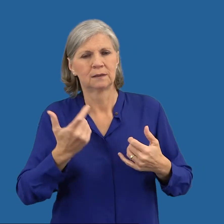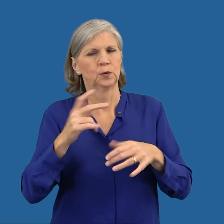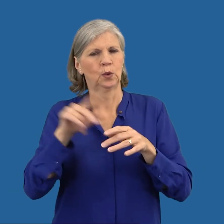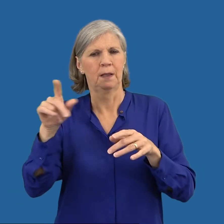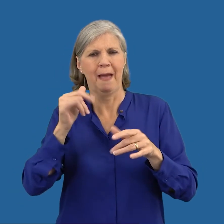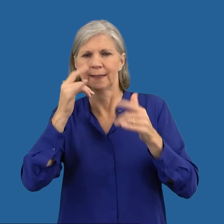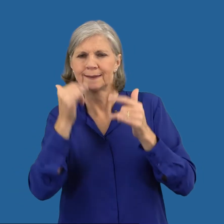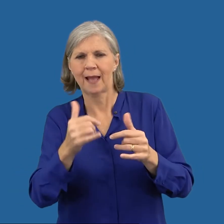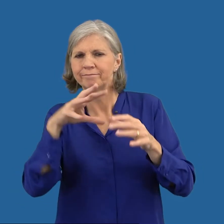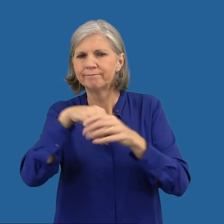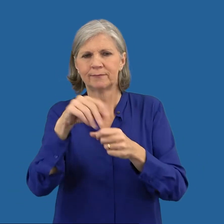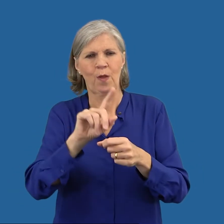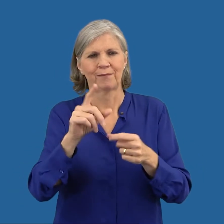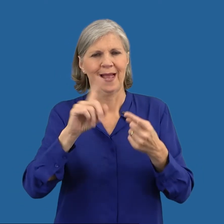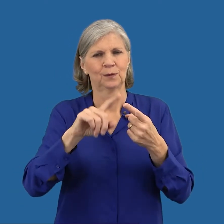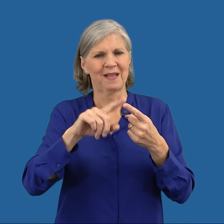your doctor might test for include